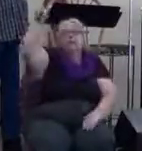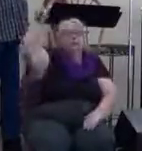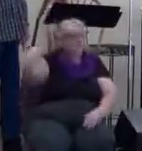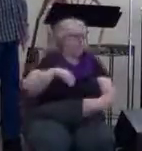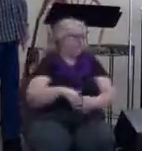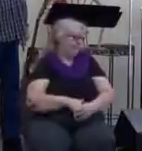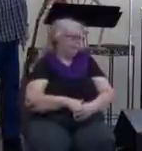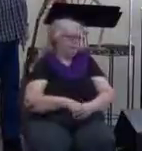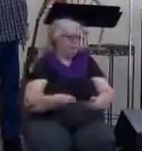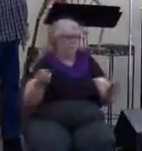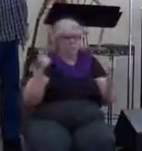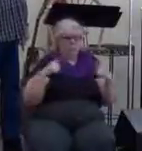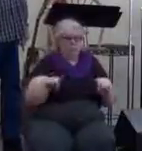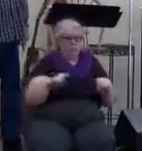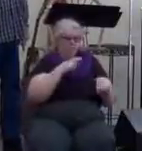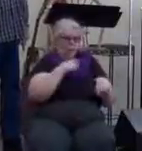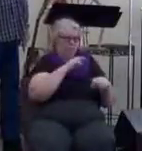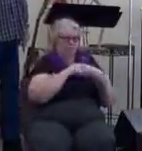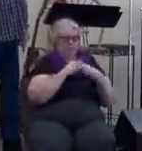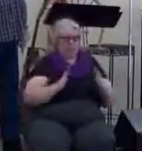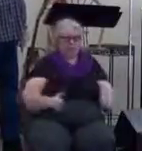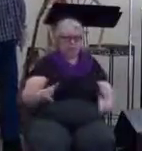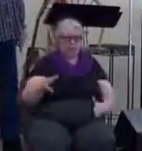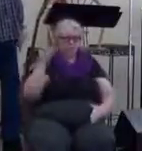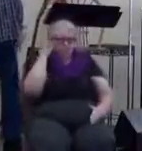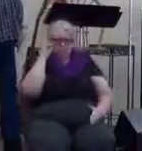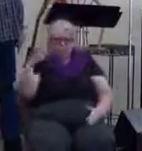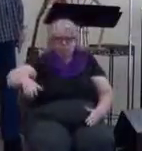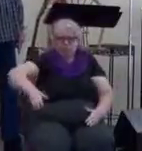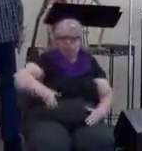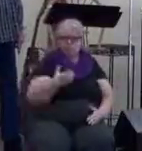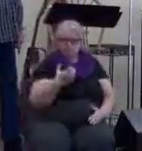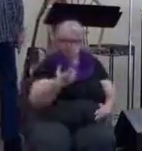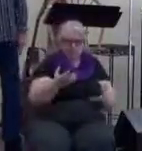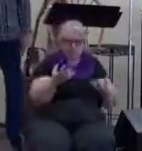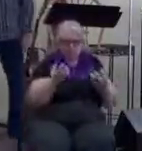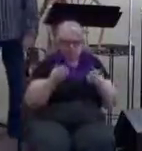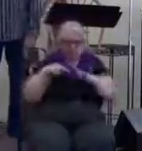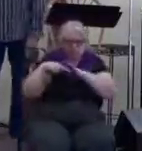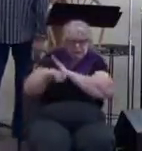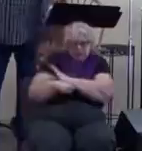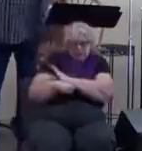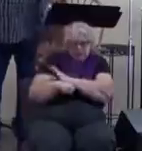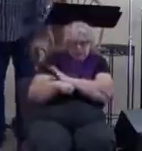When they heard this, they were furious and wanted to put them to death.